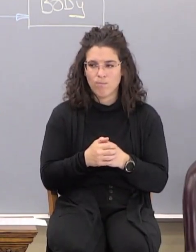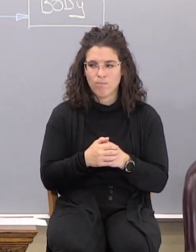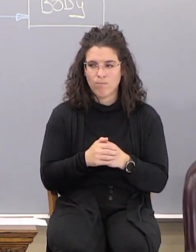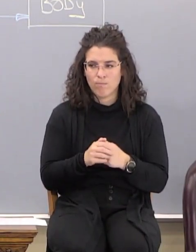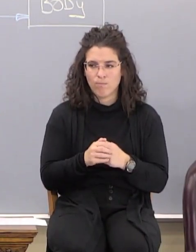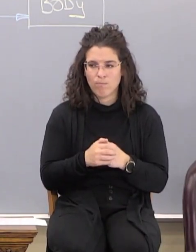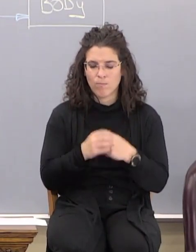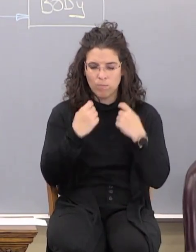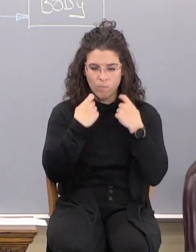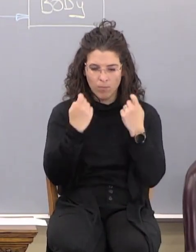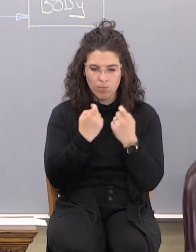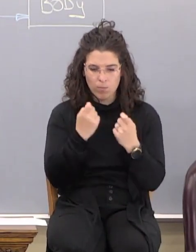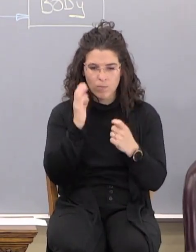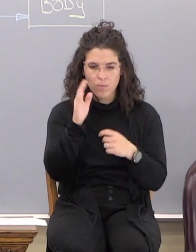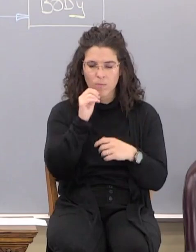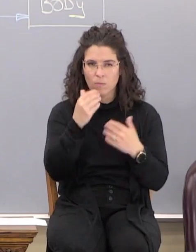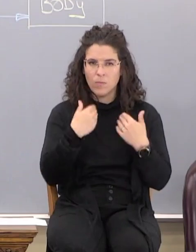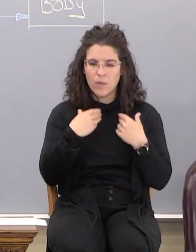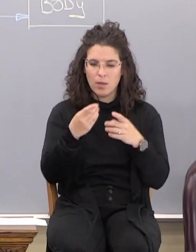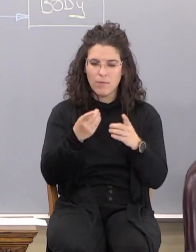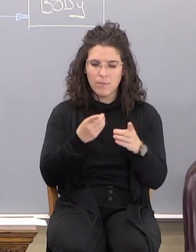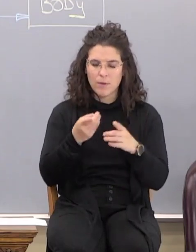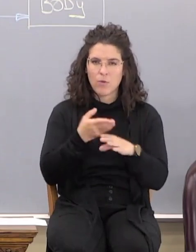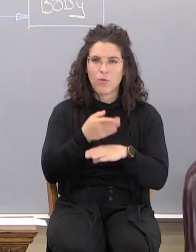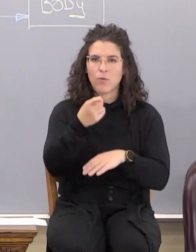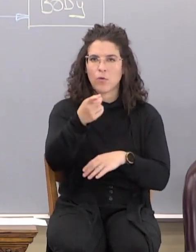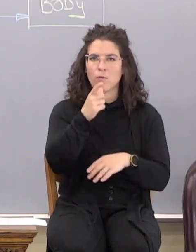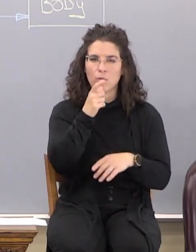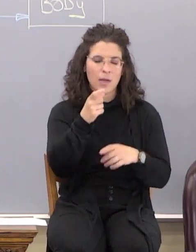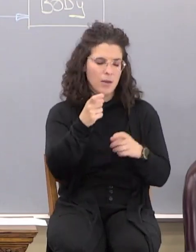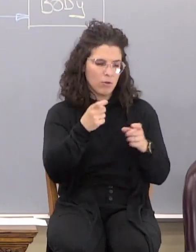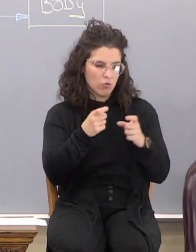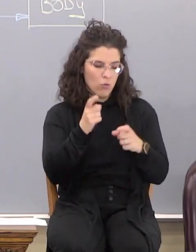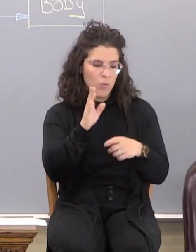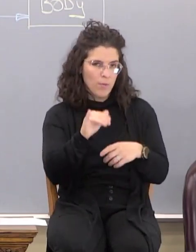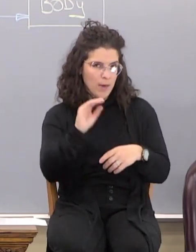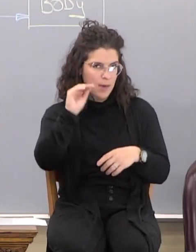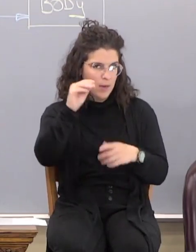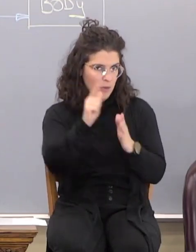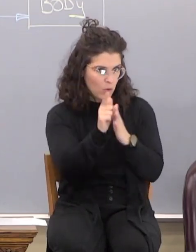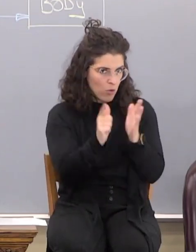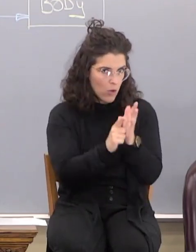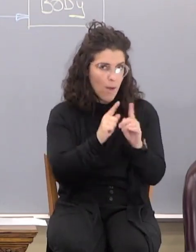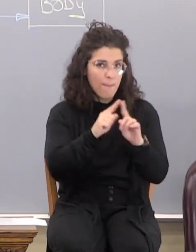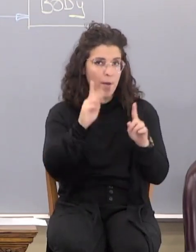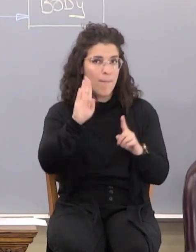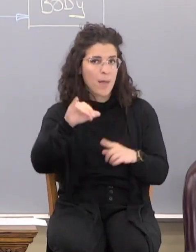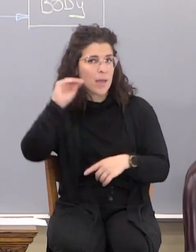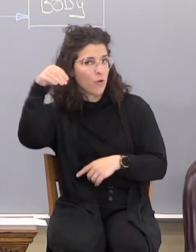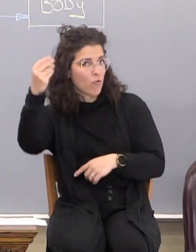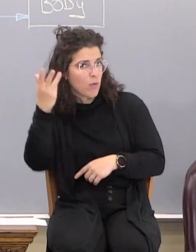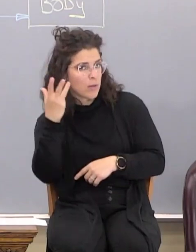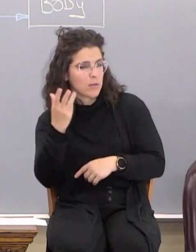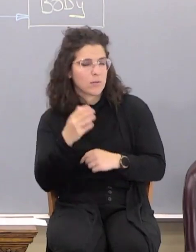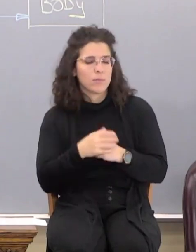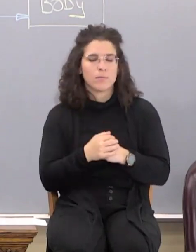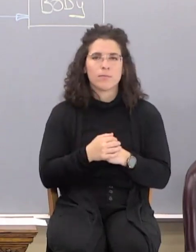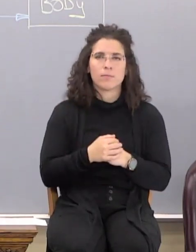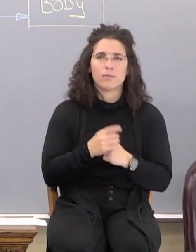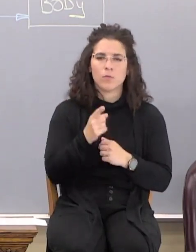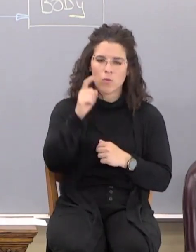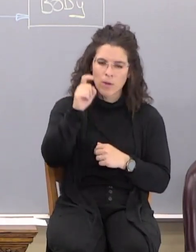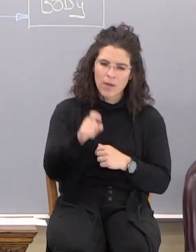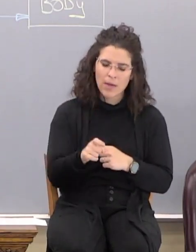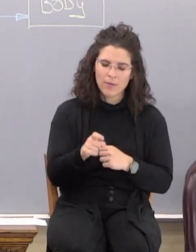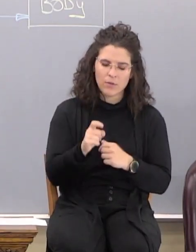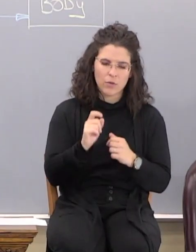Sin should not have dominion over you. For you're not under the law. You're not under performance, but you're under grace. You have to